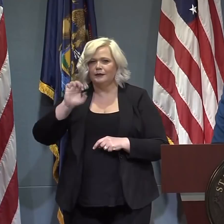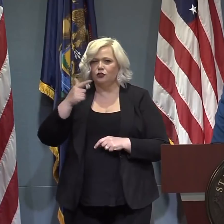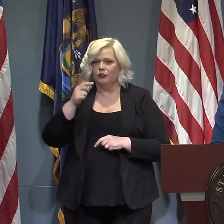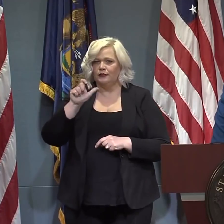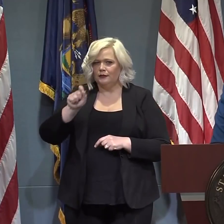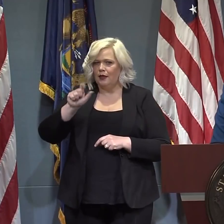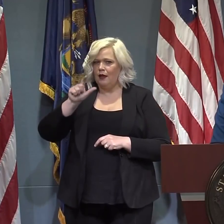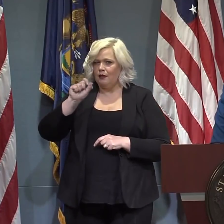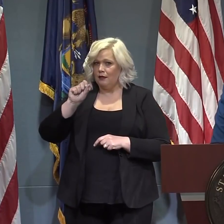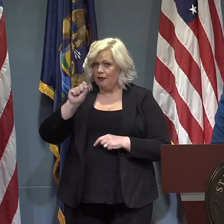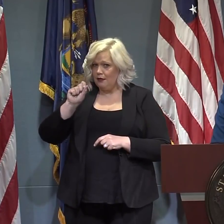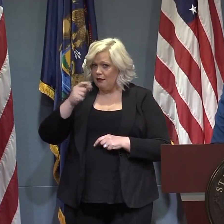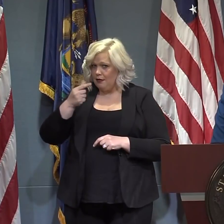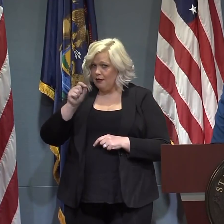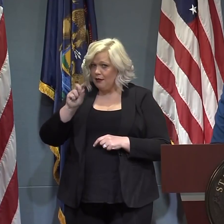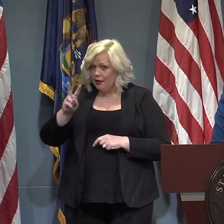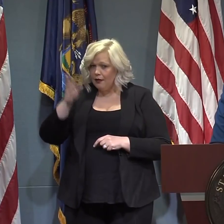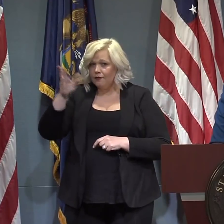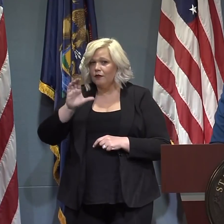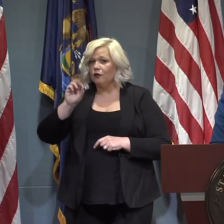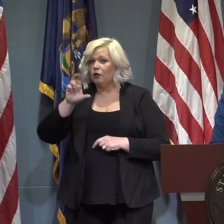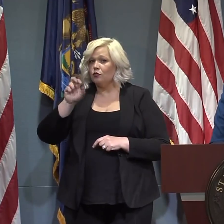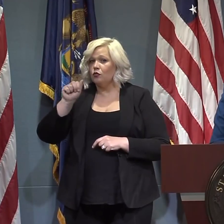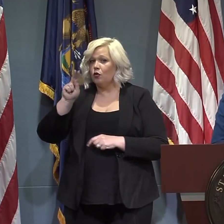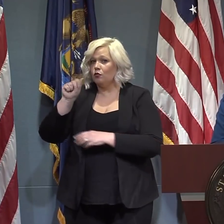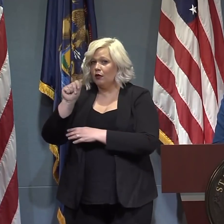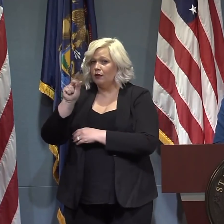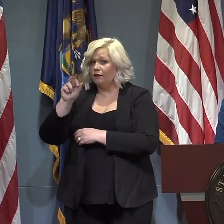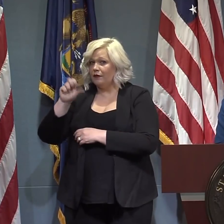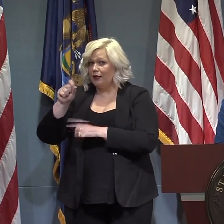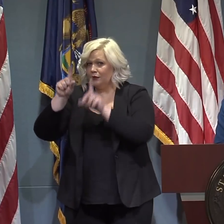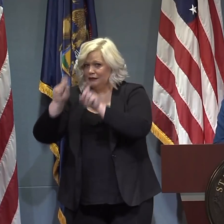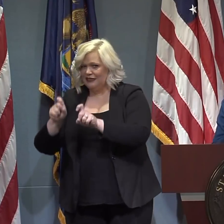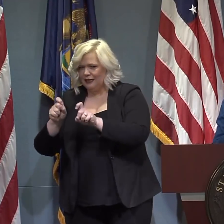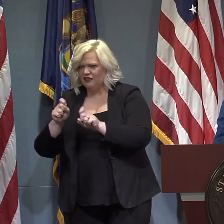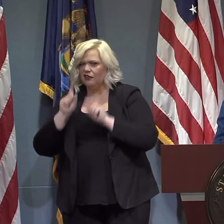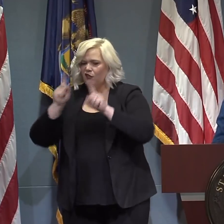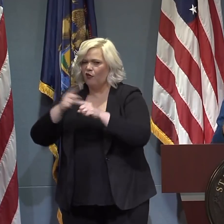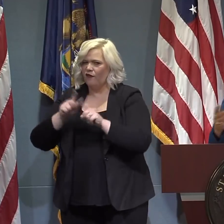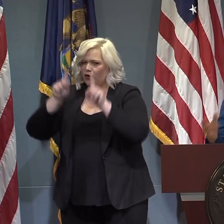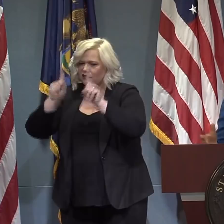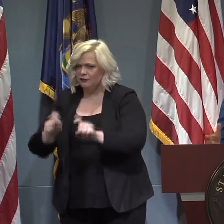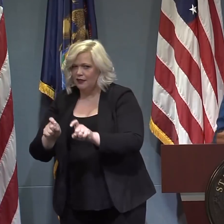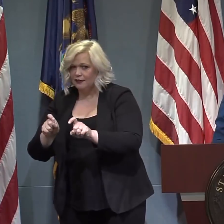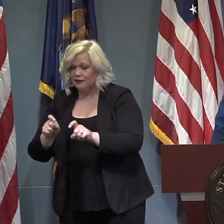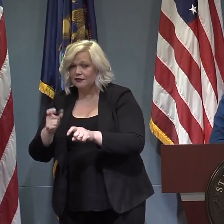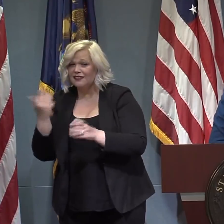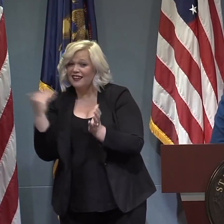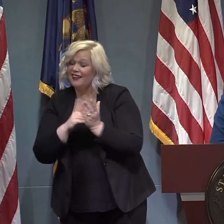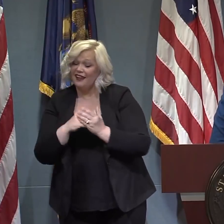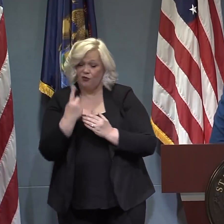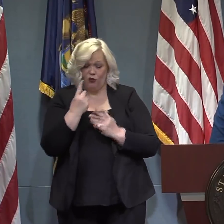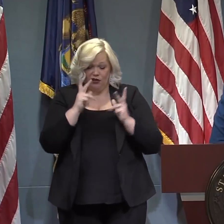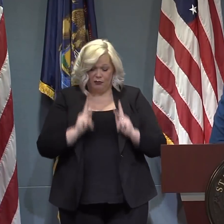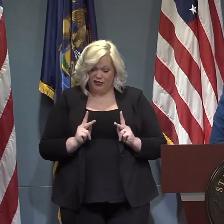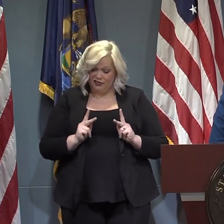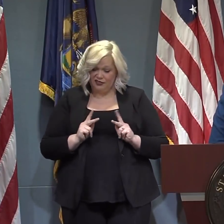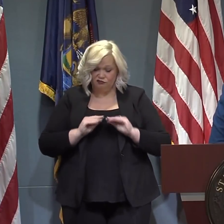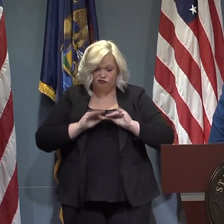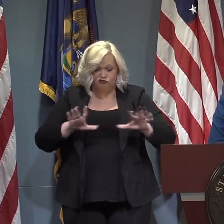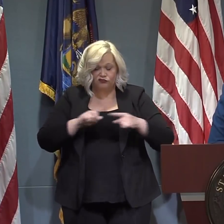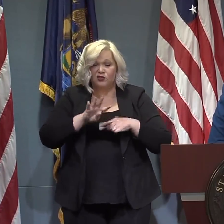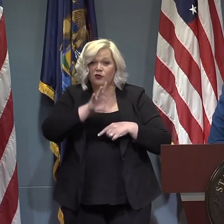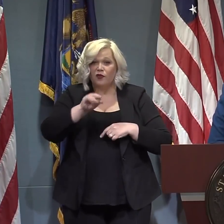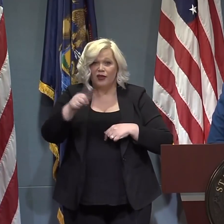michigan.gov/coronavirus-test and get tested. One worker carrying this virus can infect 40 and in turn thousands. I know you've heard me say